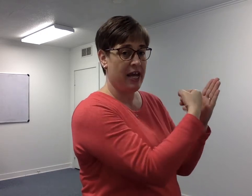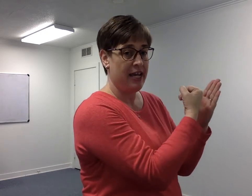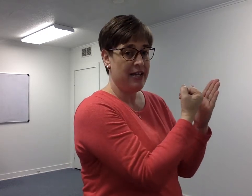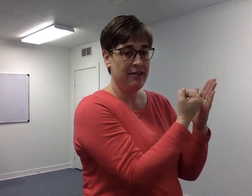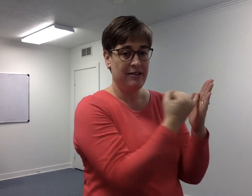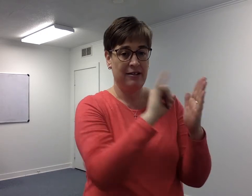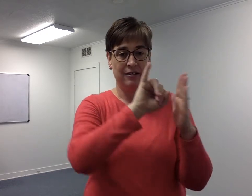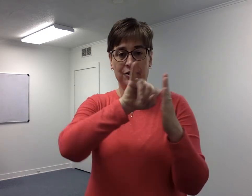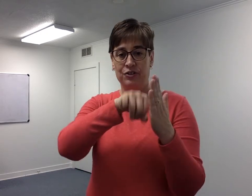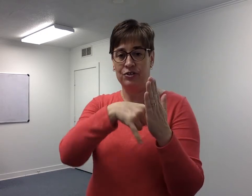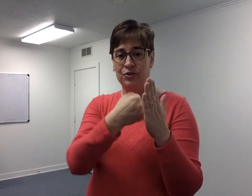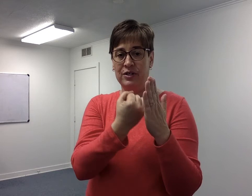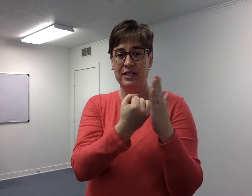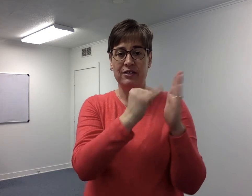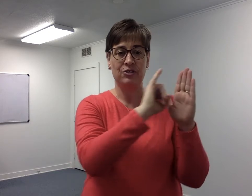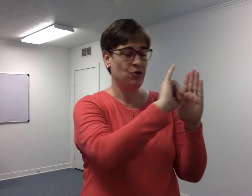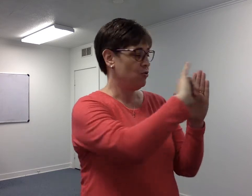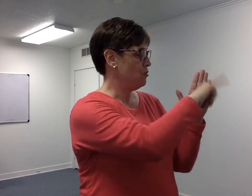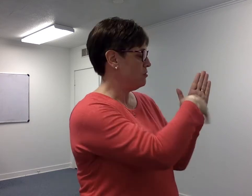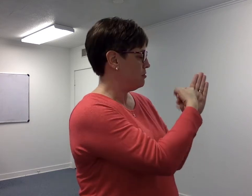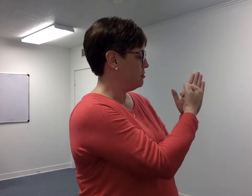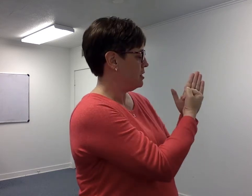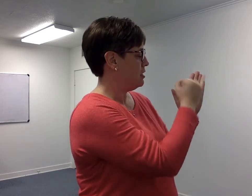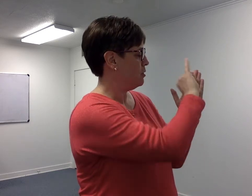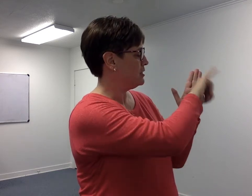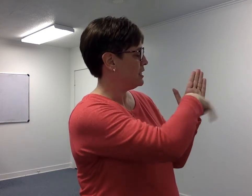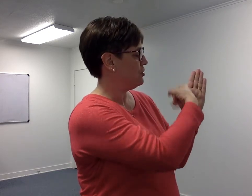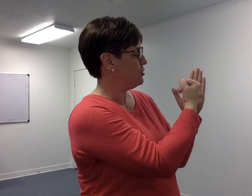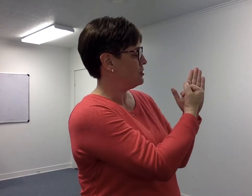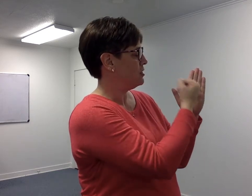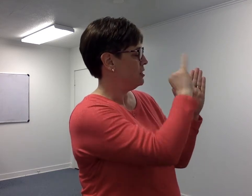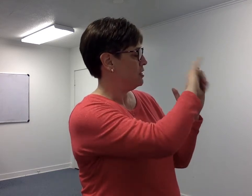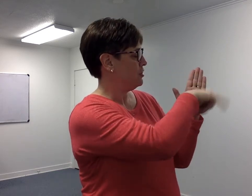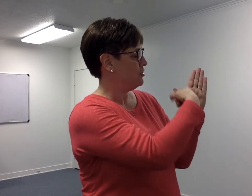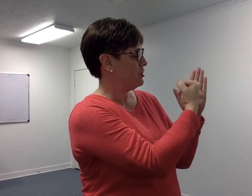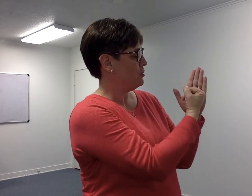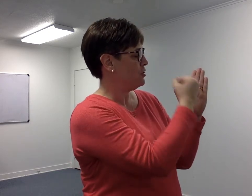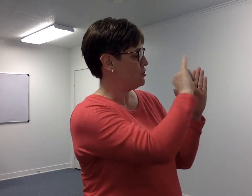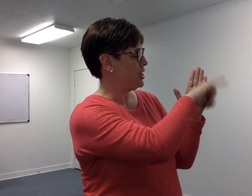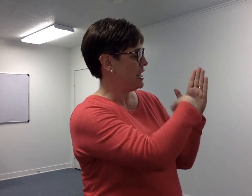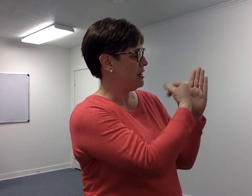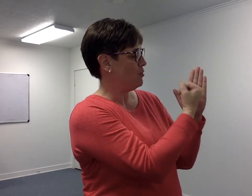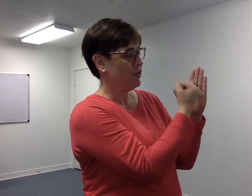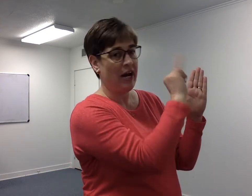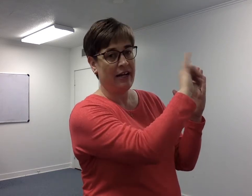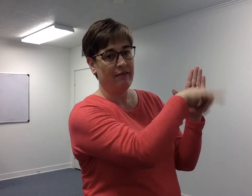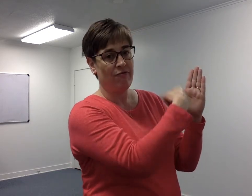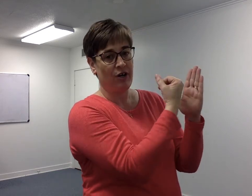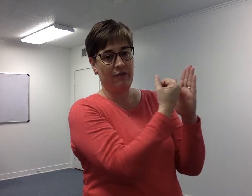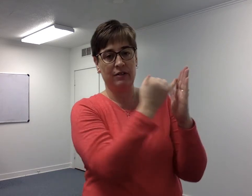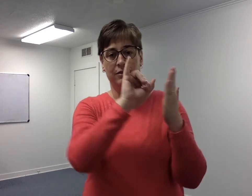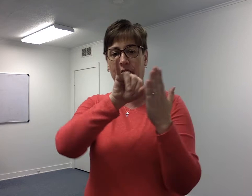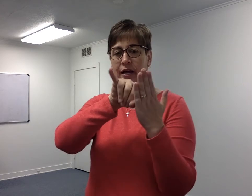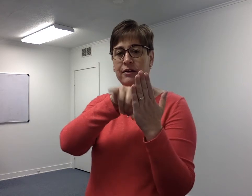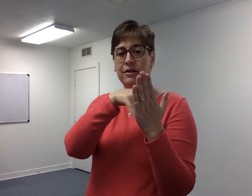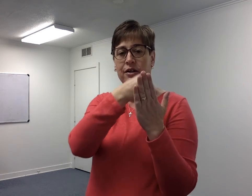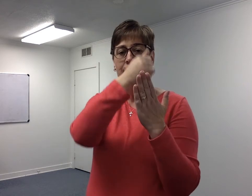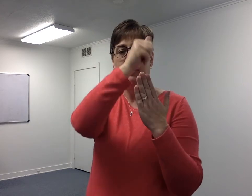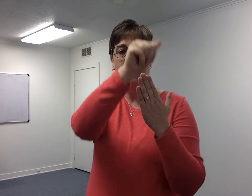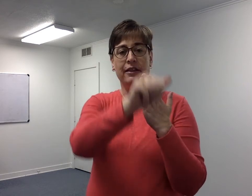J. You're just doing it in a circle, almost like you're just doing your J with your hand in front of it, okay? And then